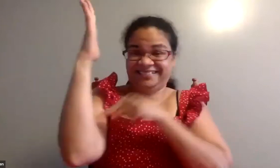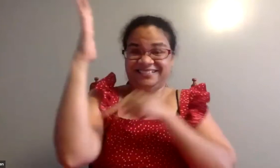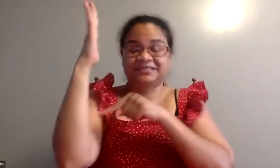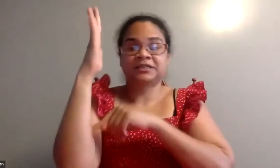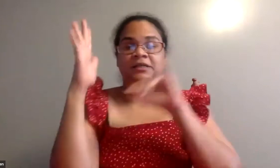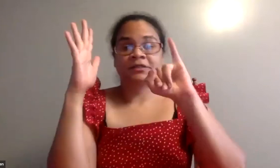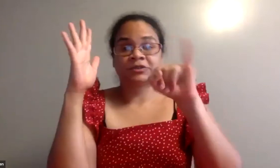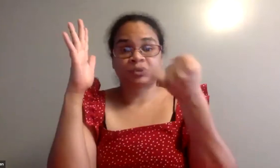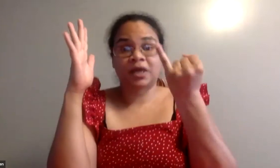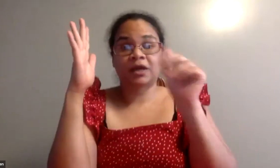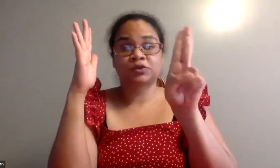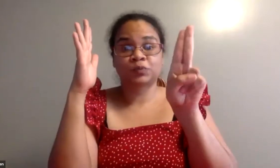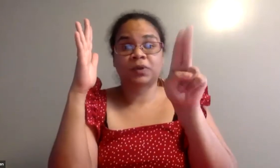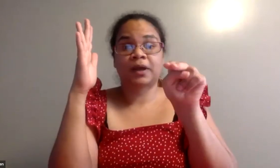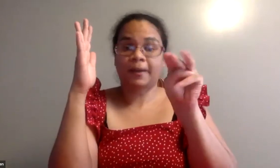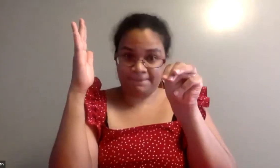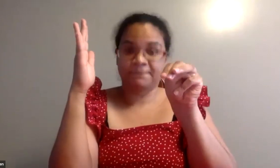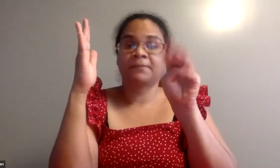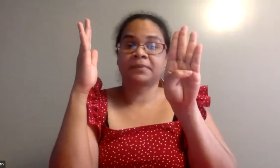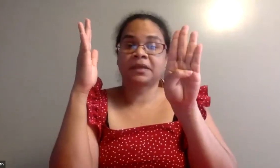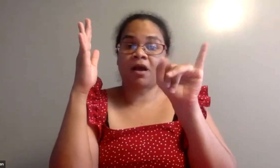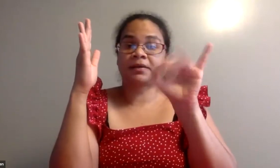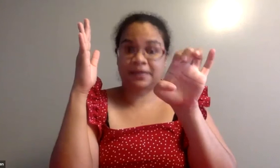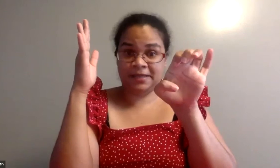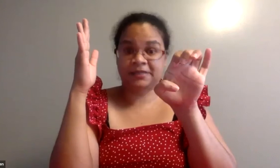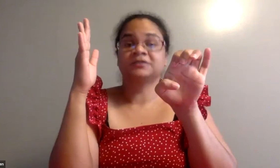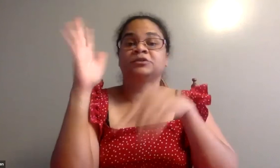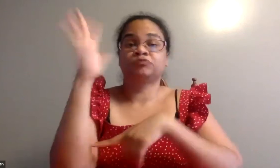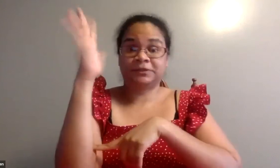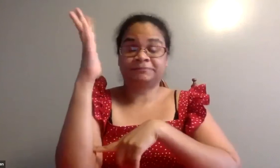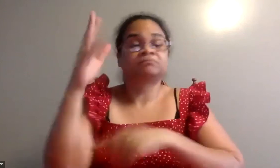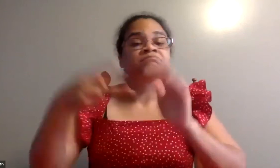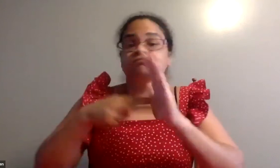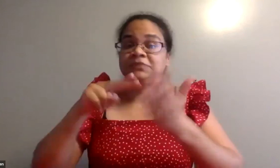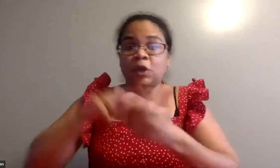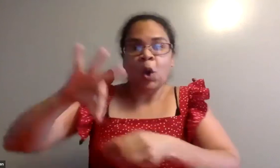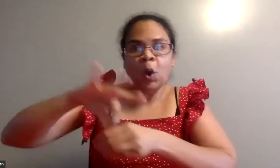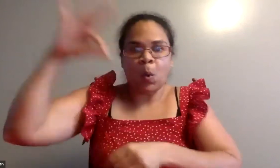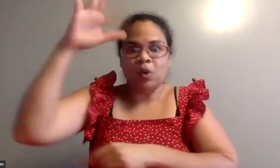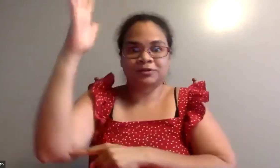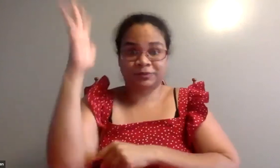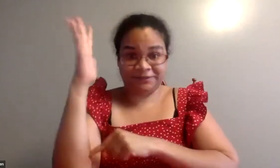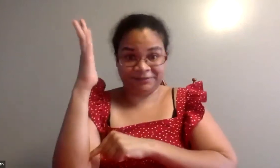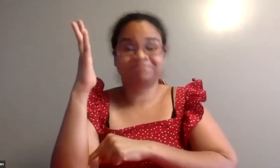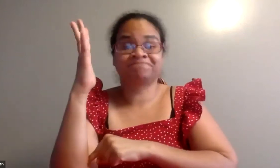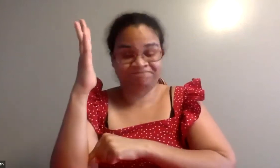Another story about the silk cotton tree It's called Jumbie's Tree.